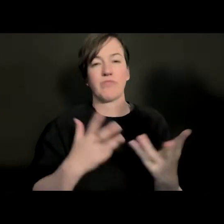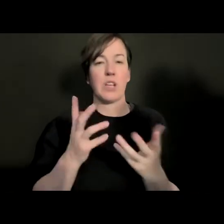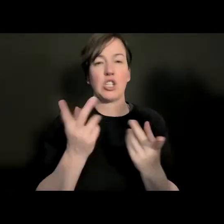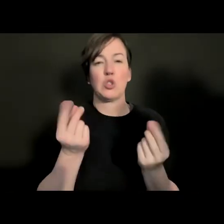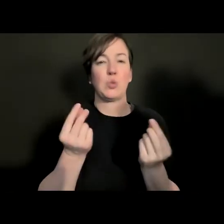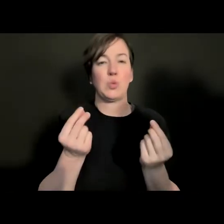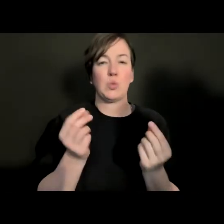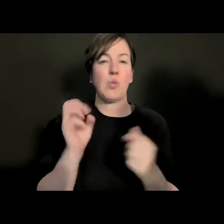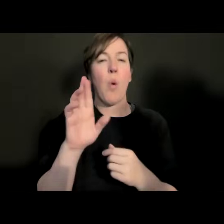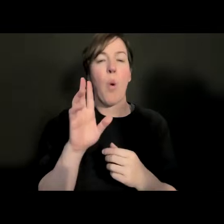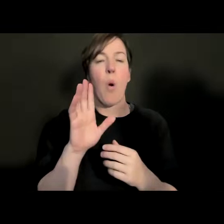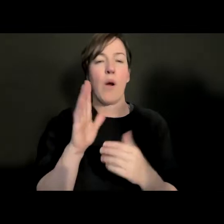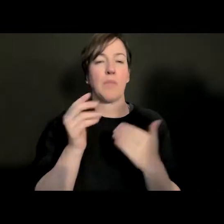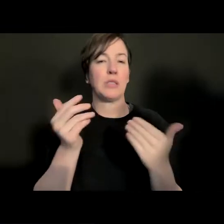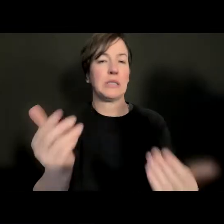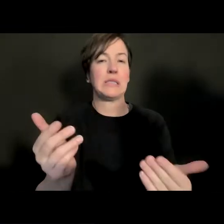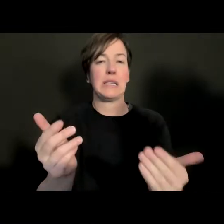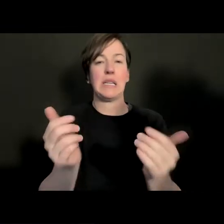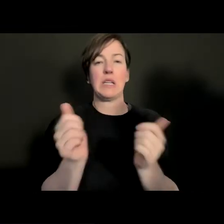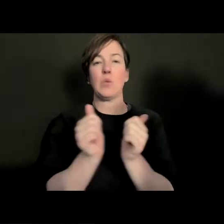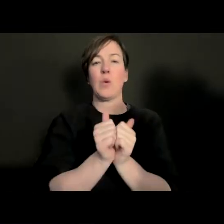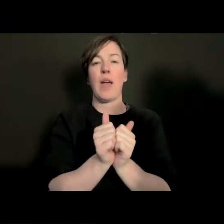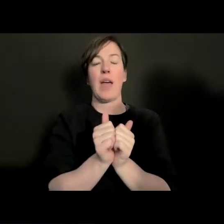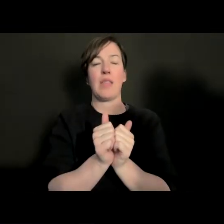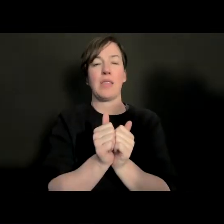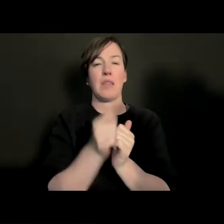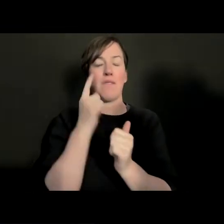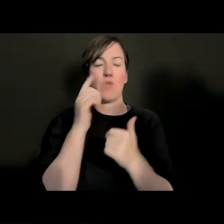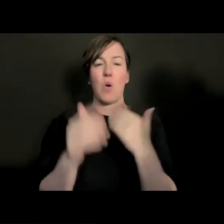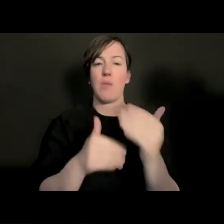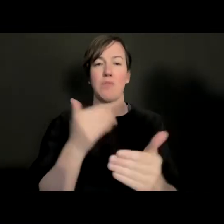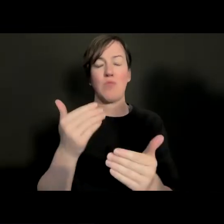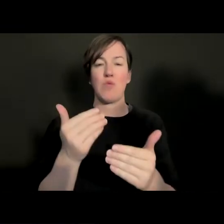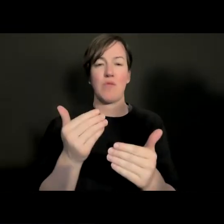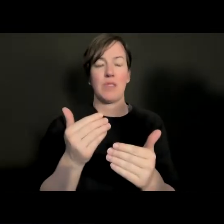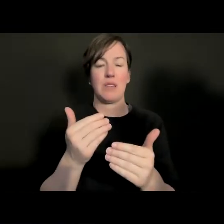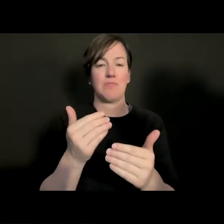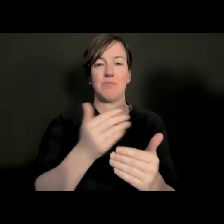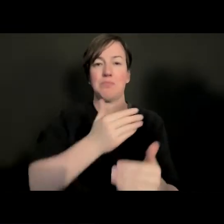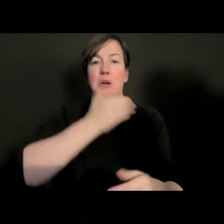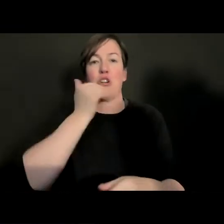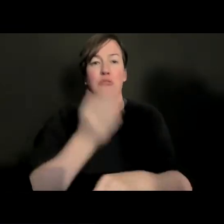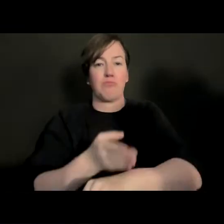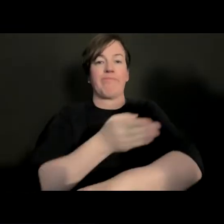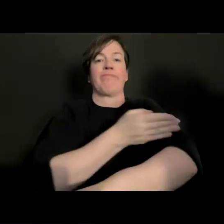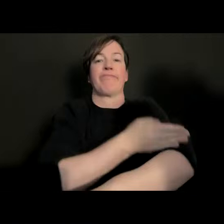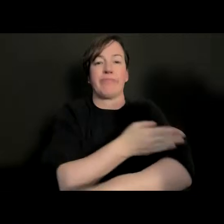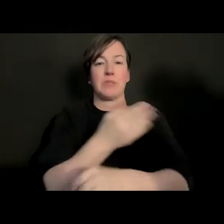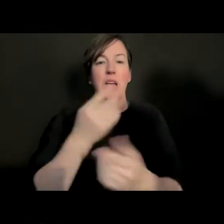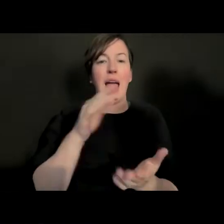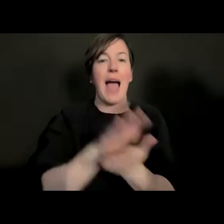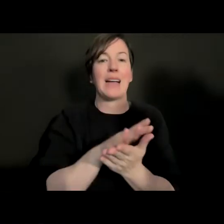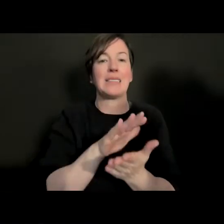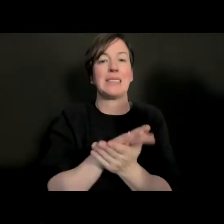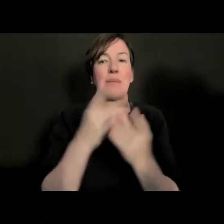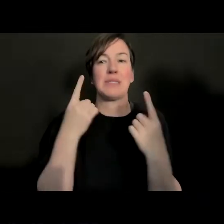do or proceed with in order to move the needle of better academic success for our students. And